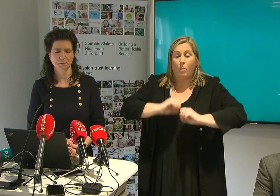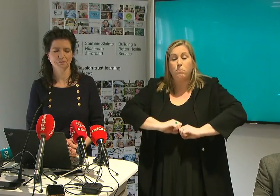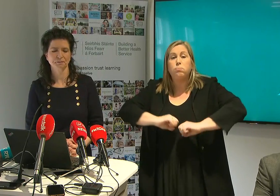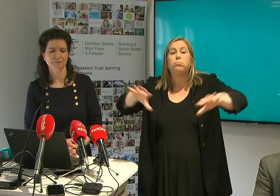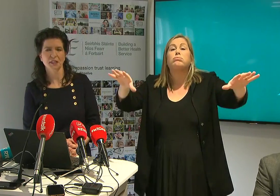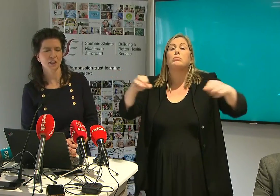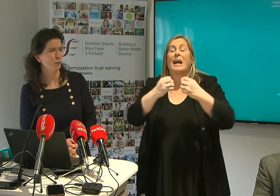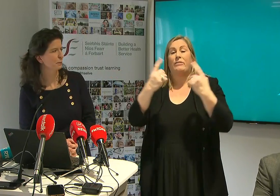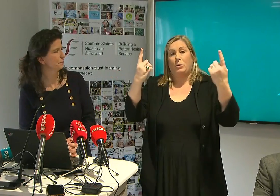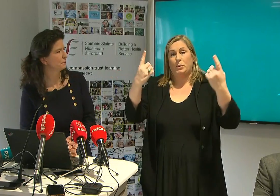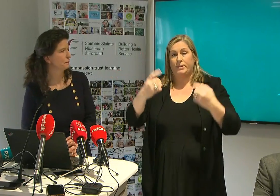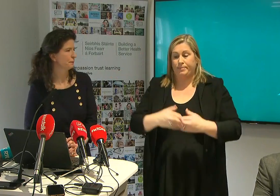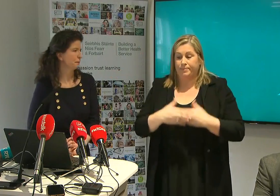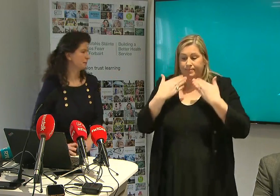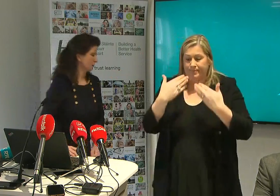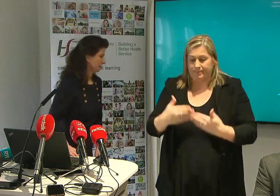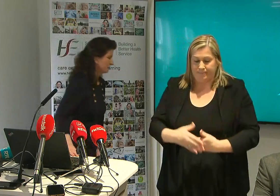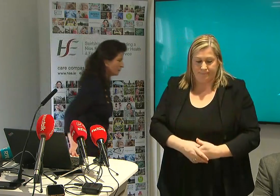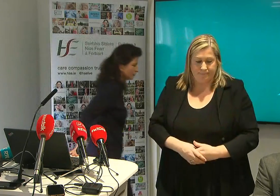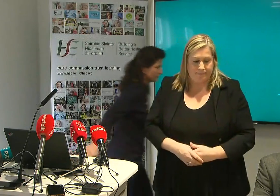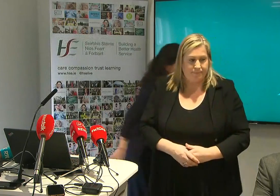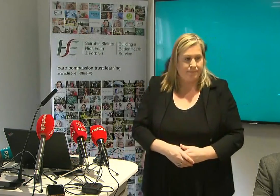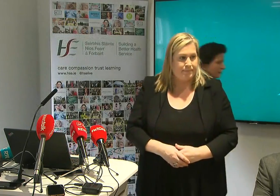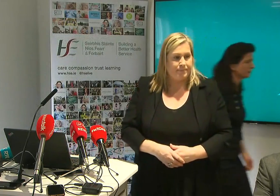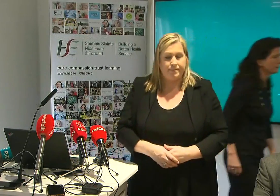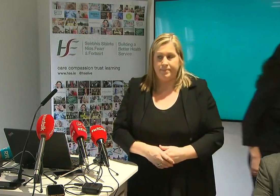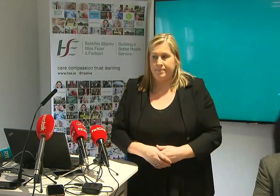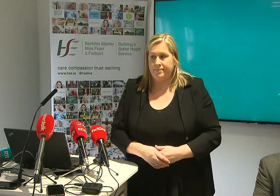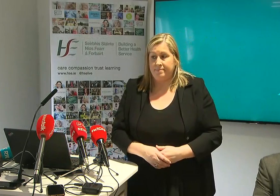public. Thank you. Thanks, Sarah.